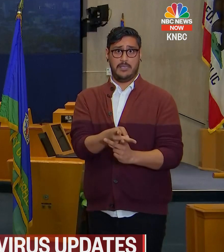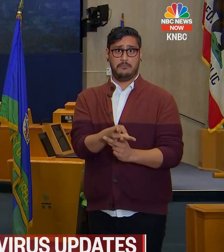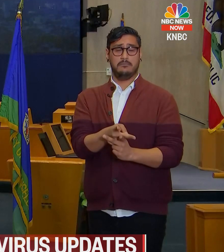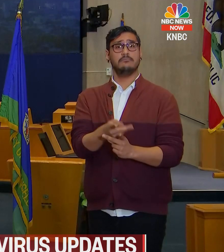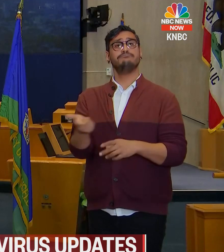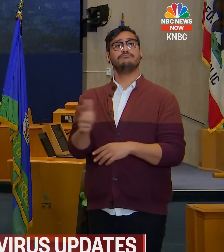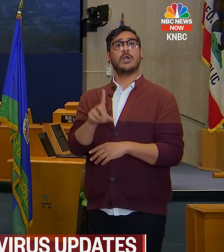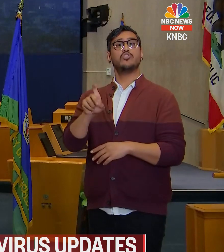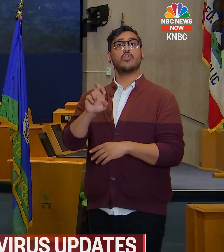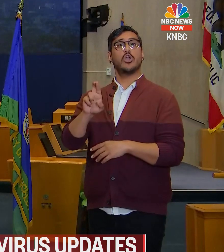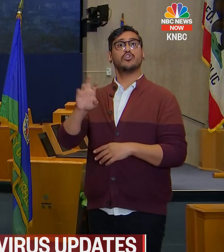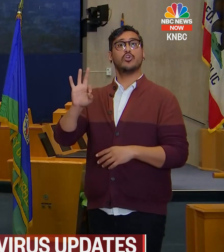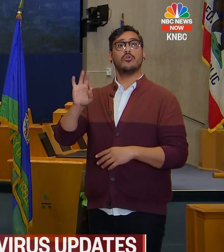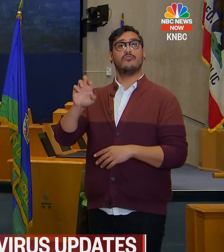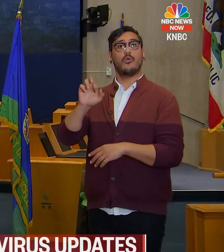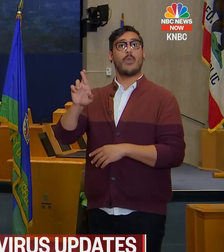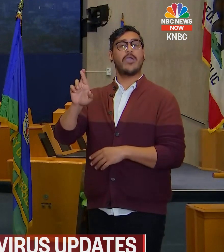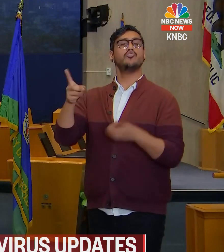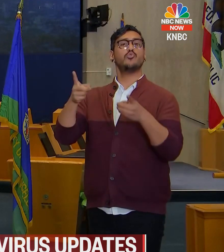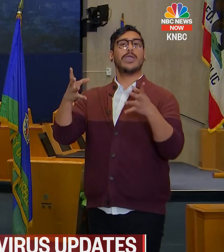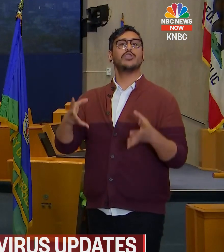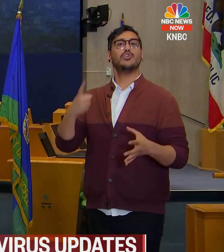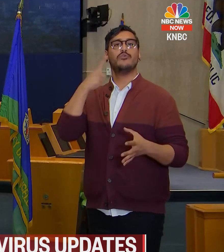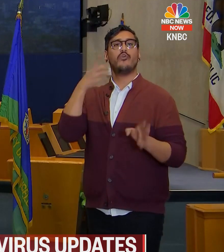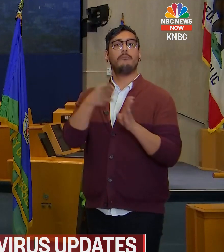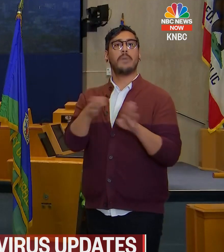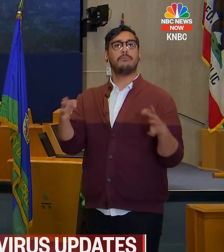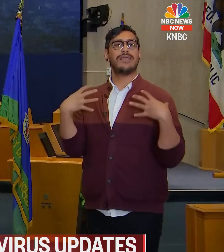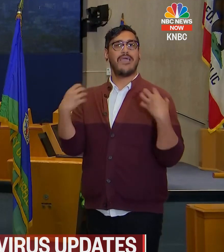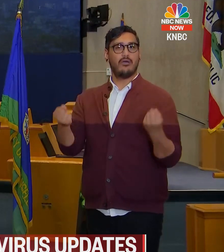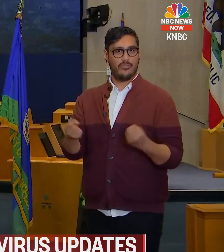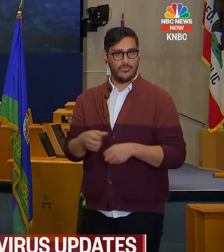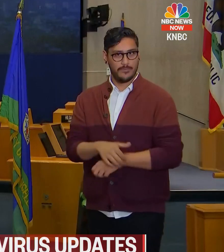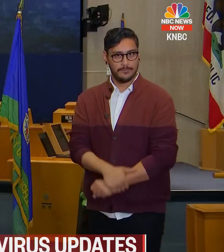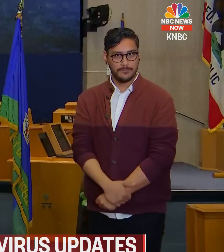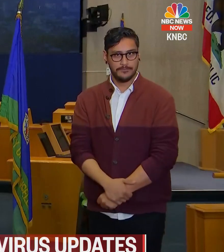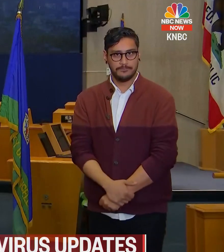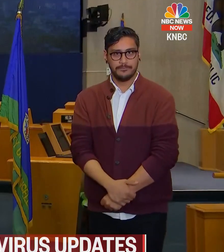Ferrer, Director of our Department of Public Health.